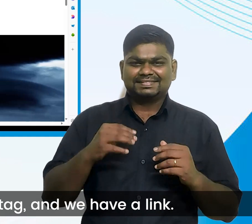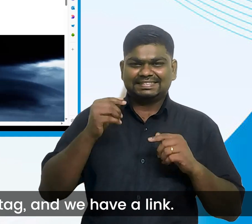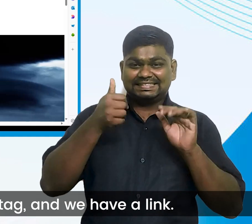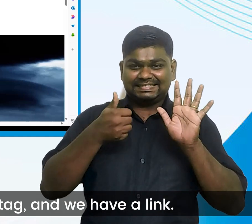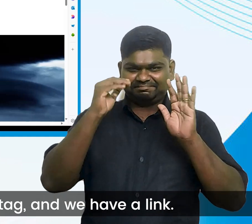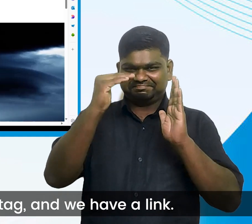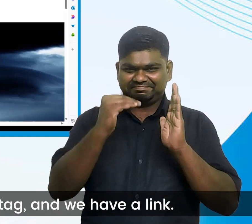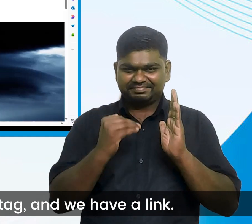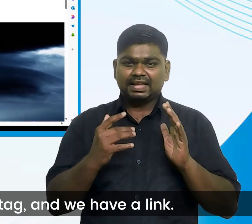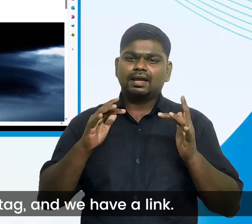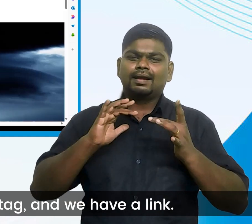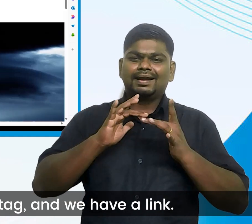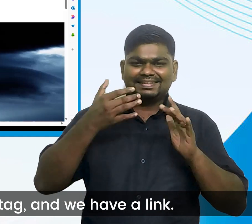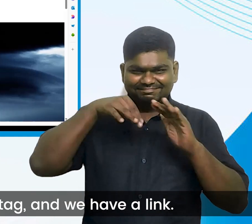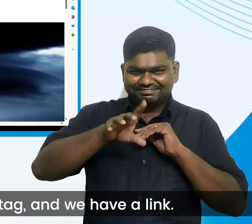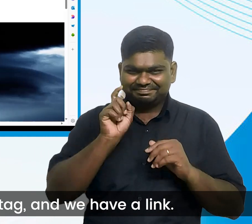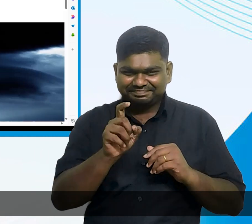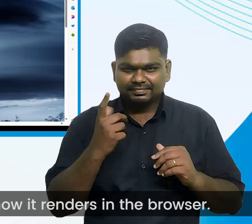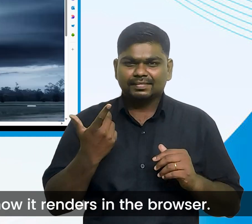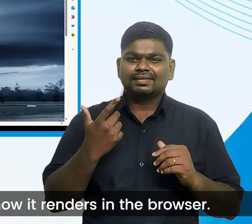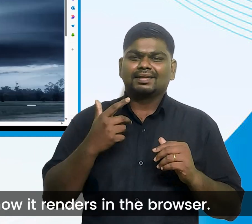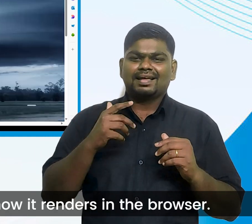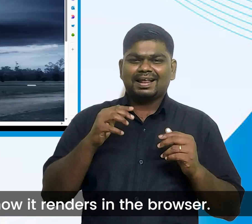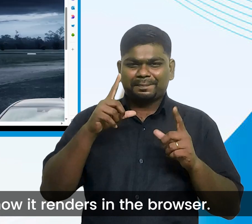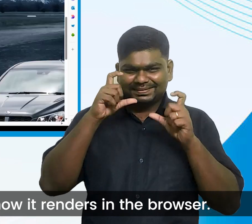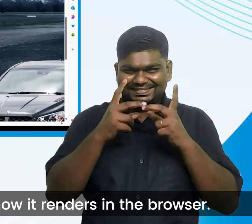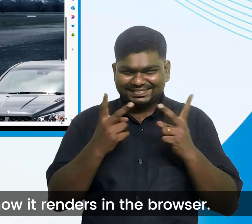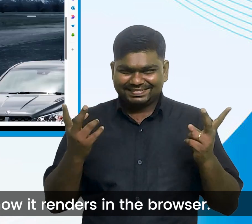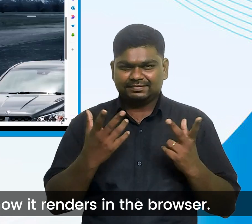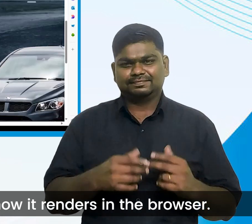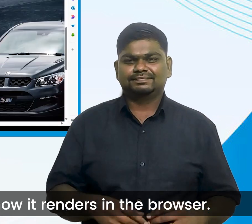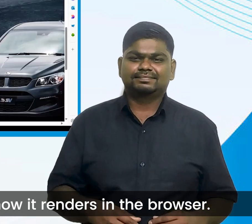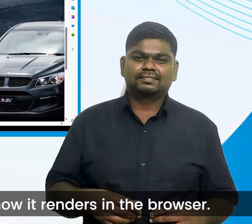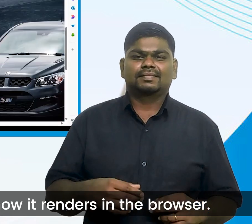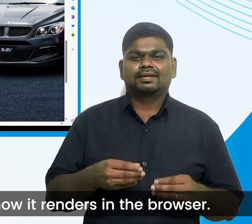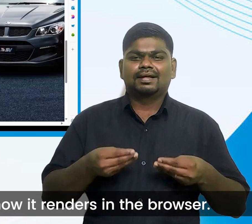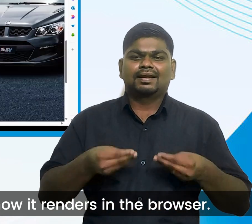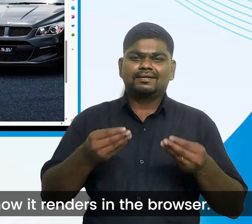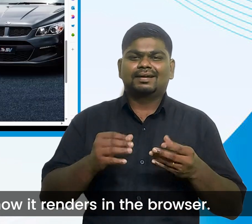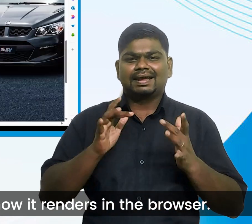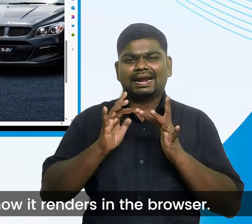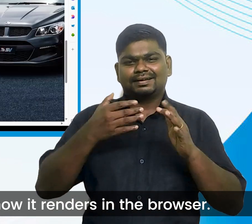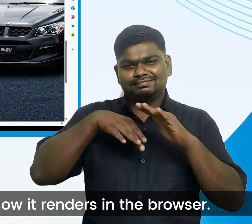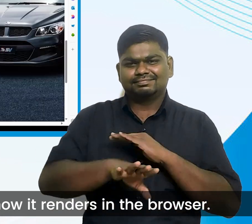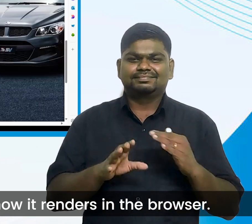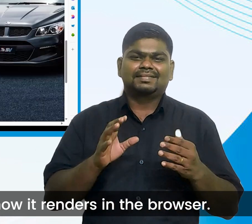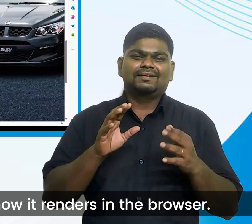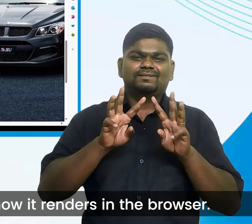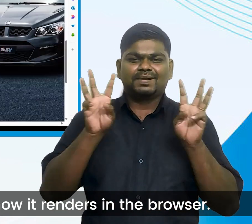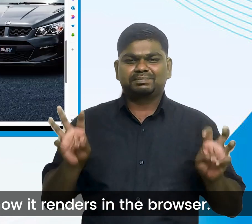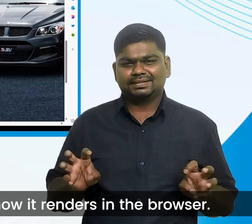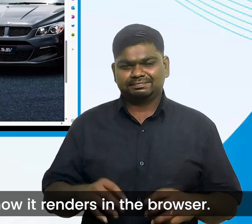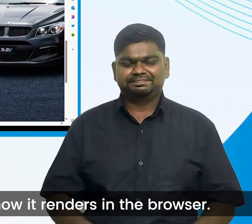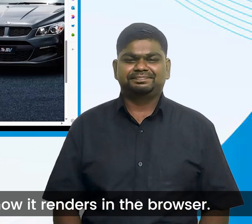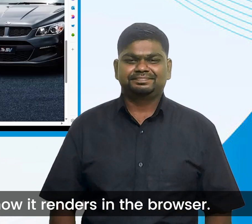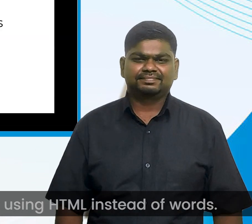tag, and we have a link, and we have an image. This is how it renders on the